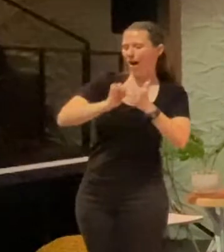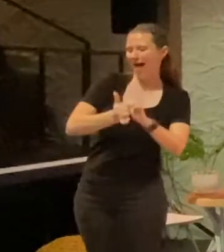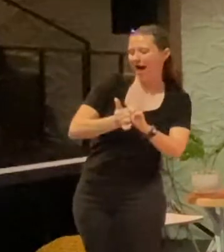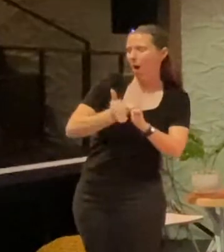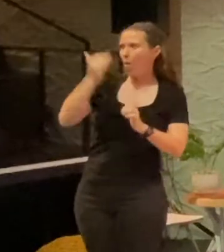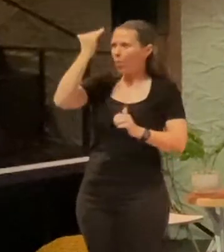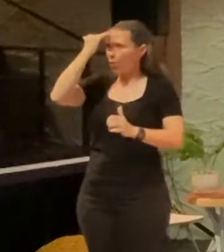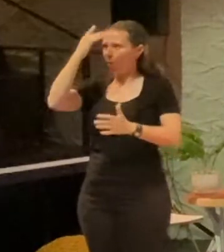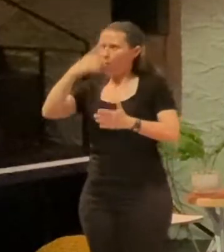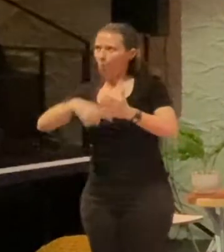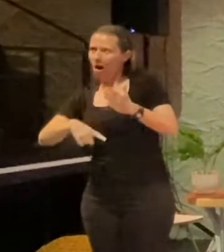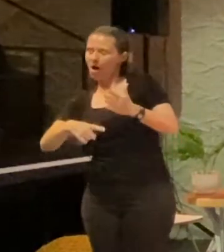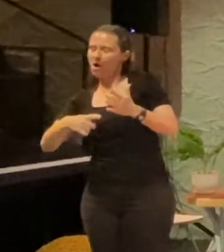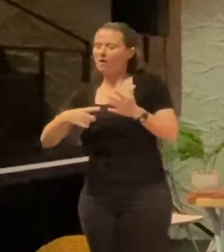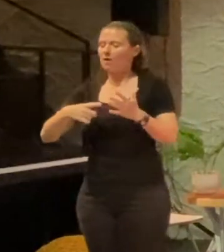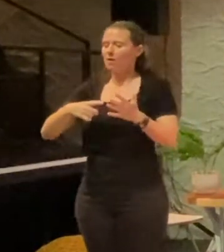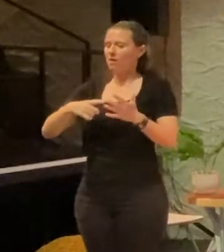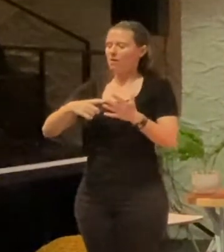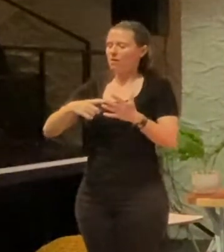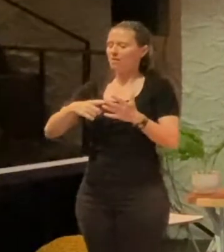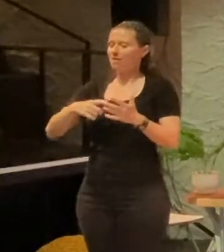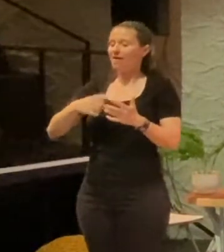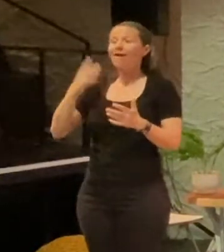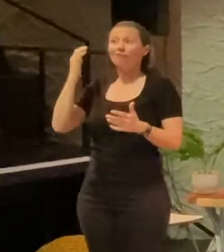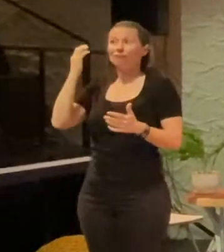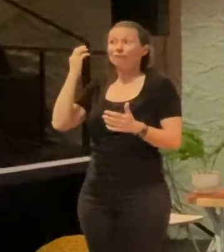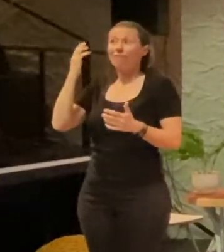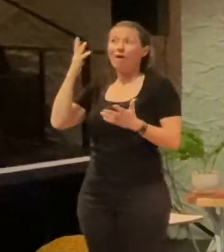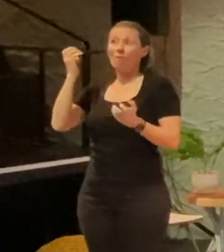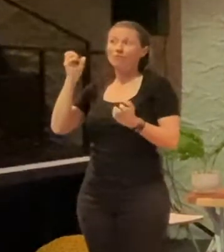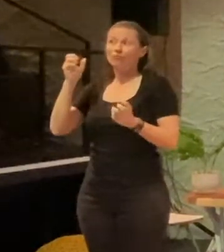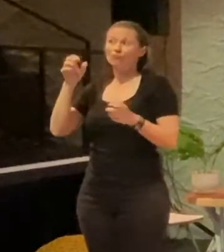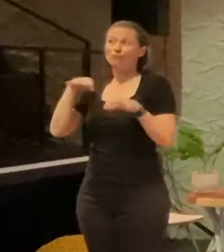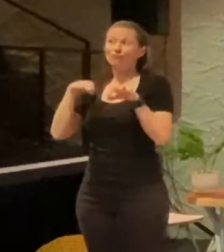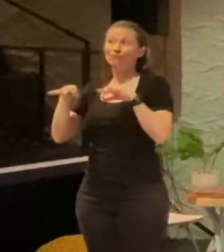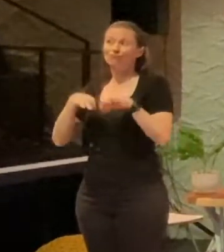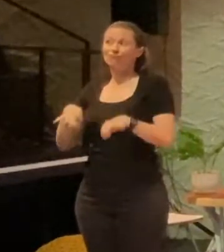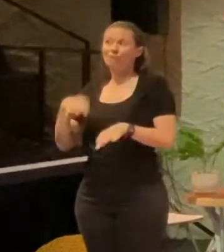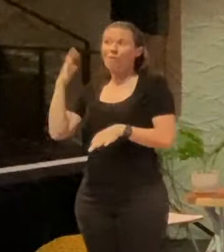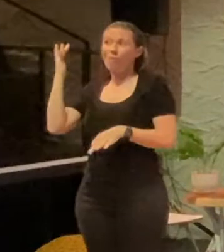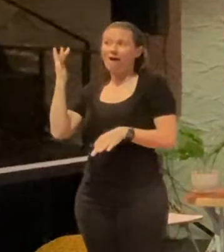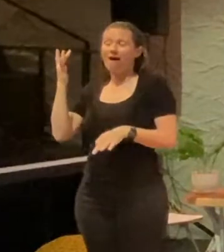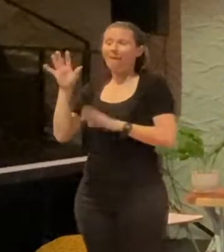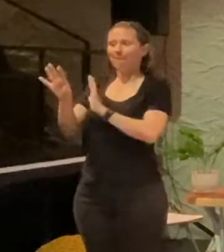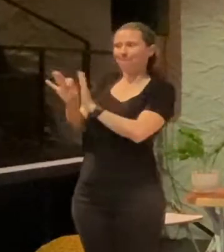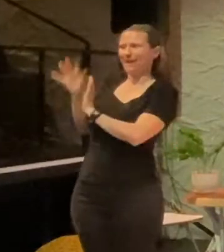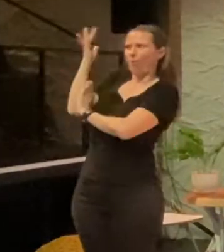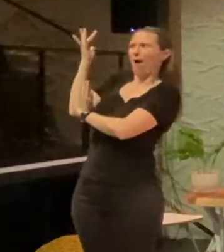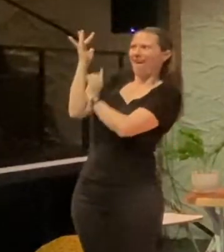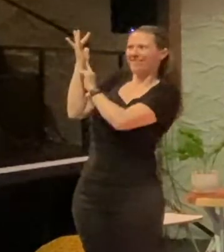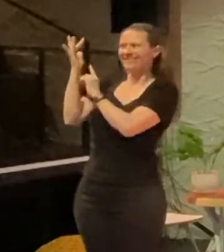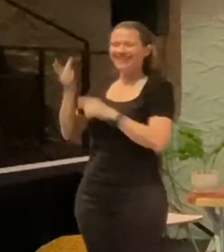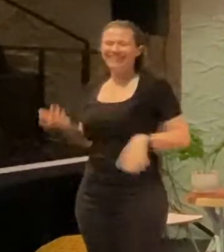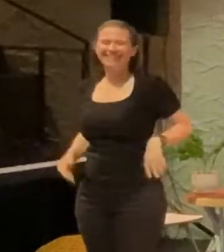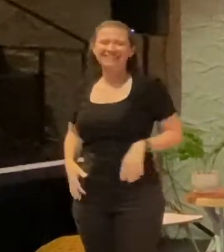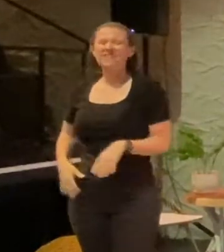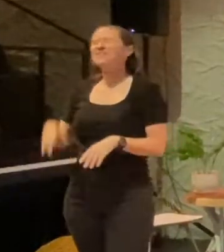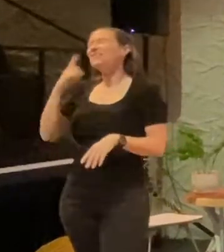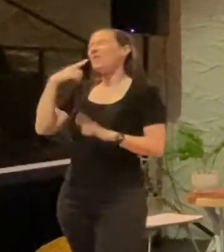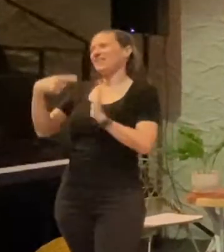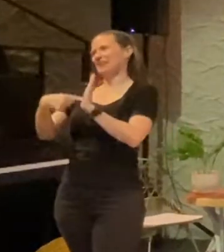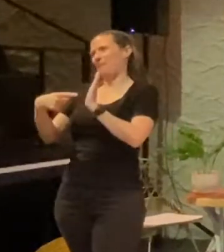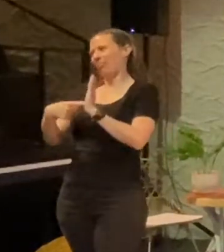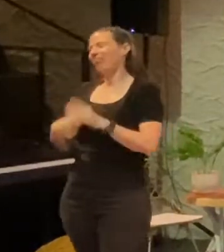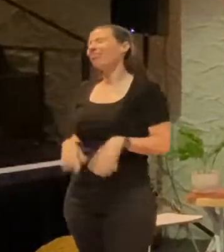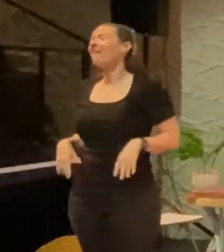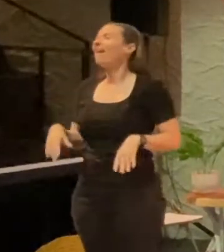what about following Jesus? And I'd like to provide an explanation through an example. So, for